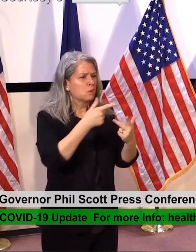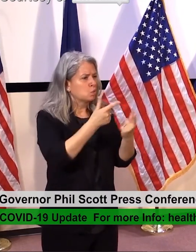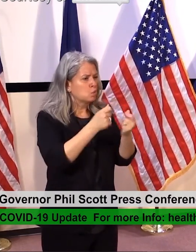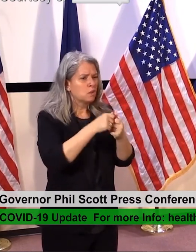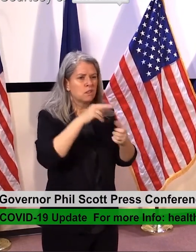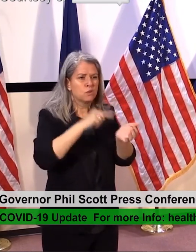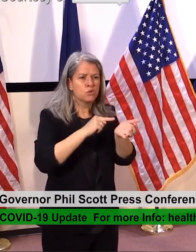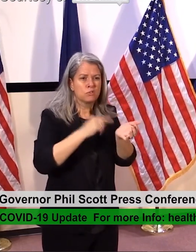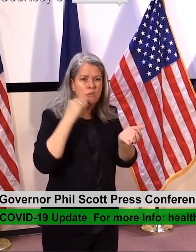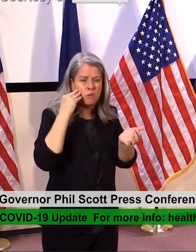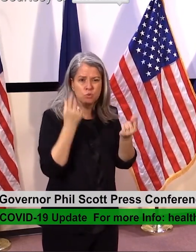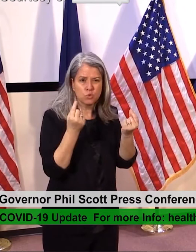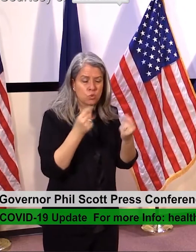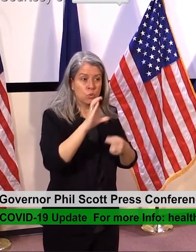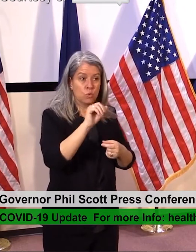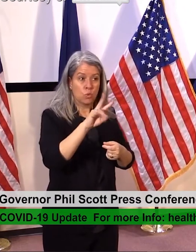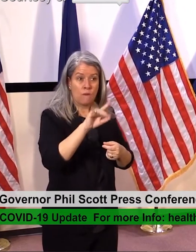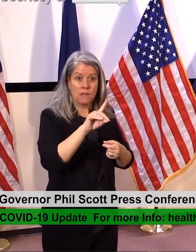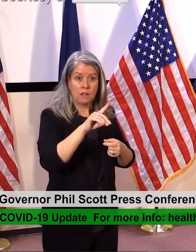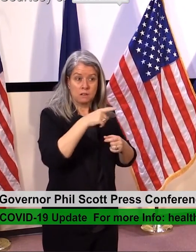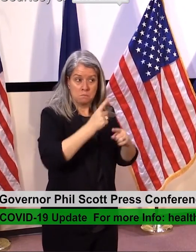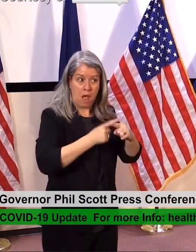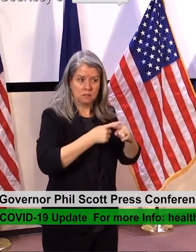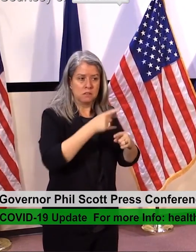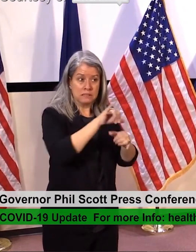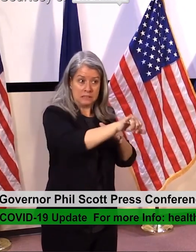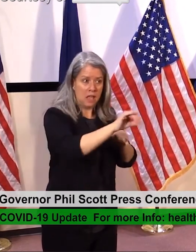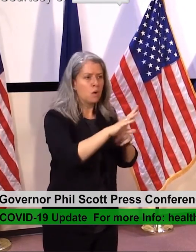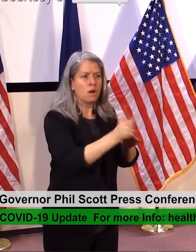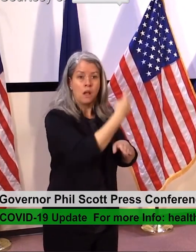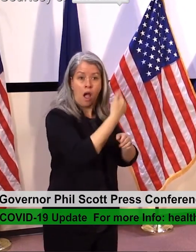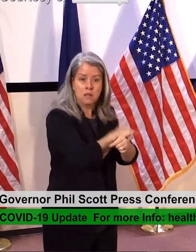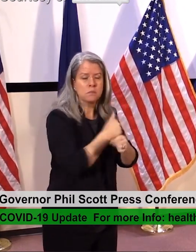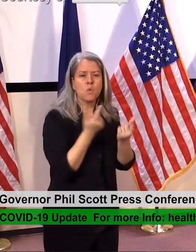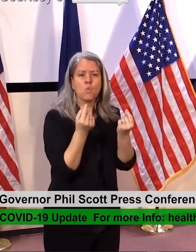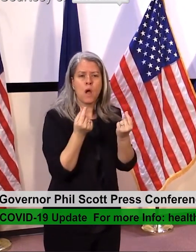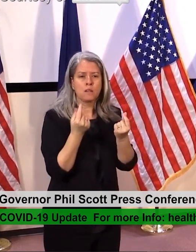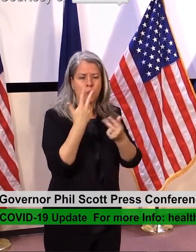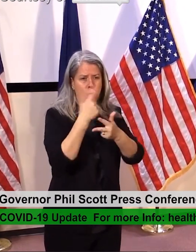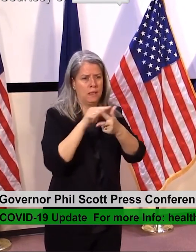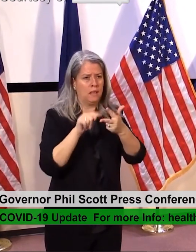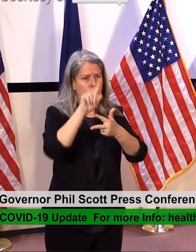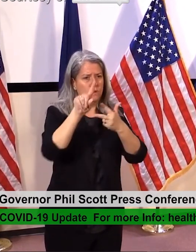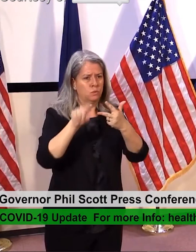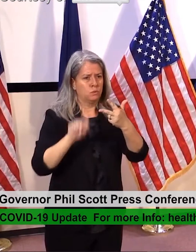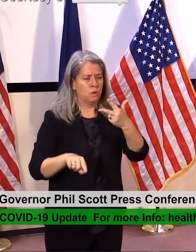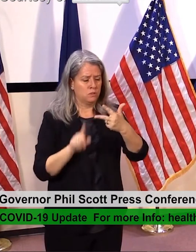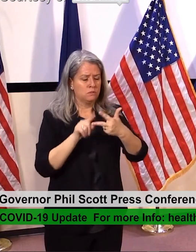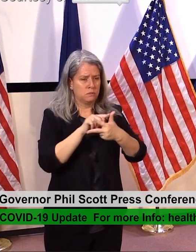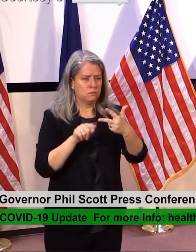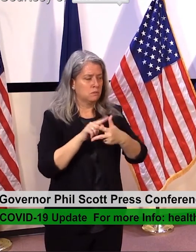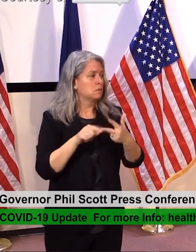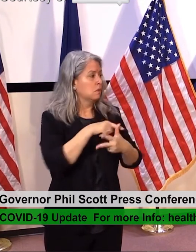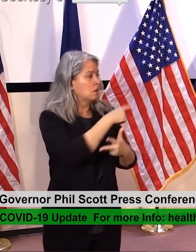homes. Is the policy to keep COVID patients in place rather than move them to the hospital? We'll go with the first question,